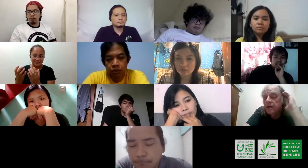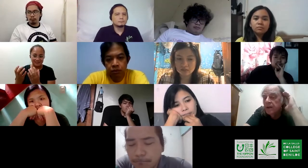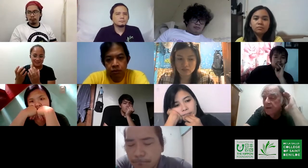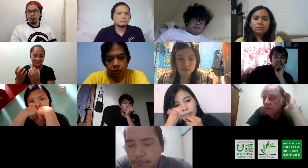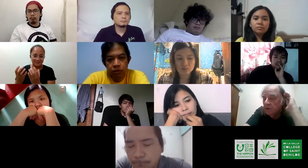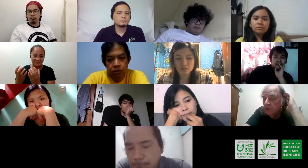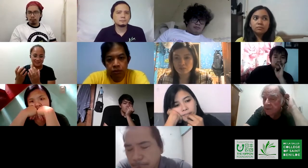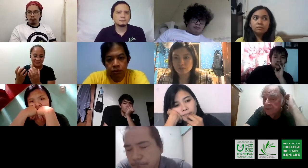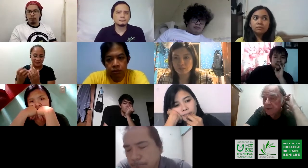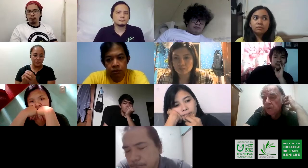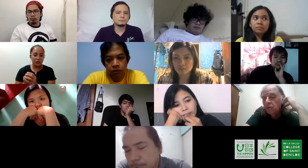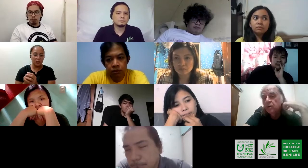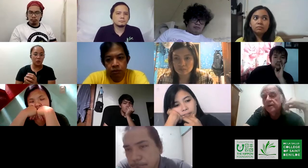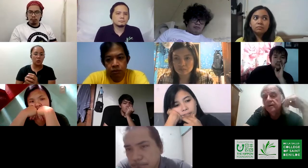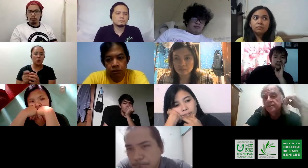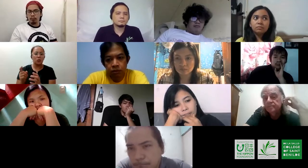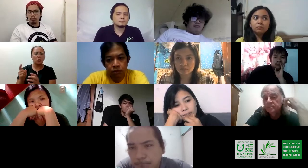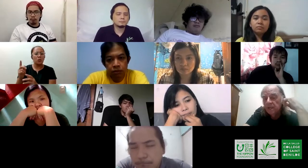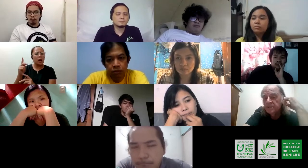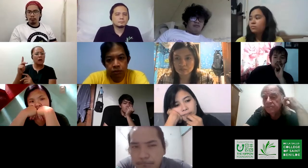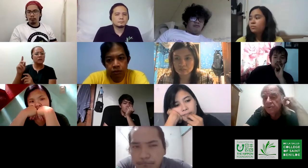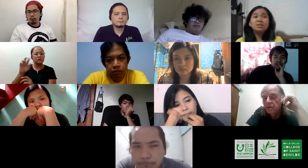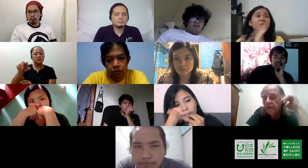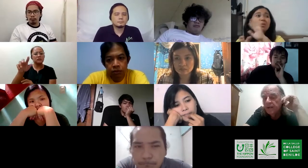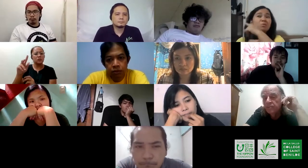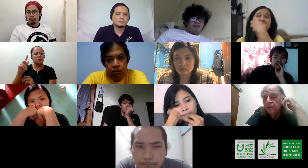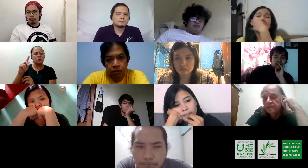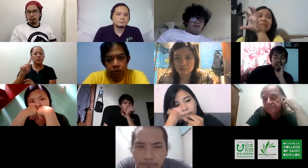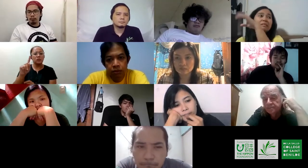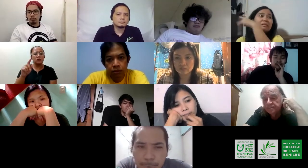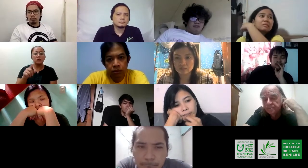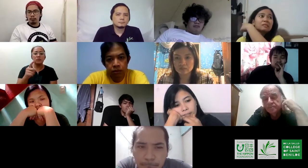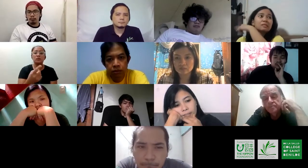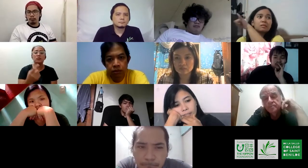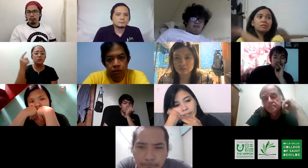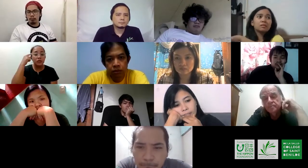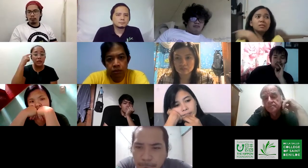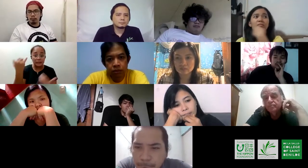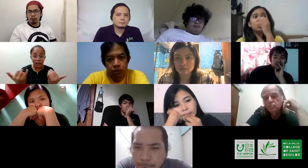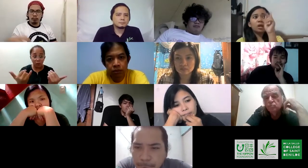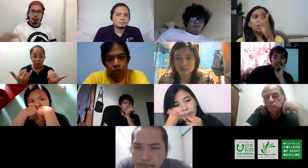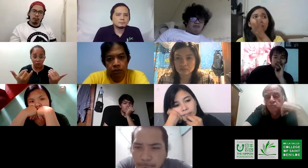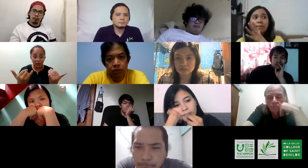So what kind of book do you think we're working on? Textbook or handbook?